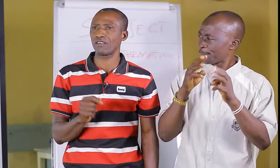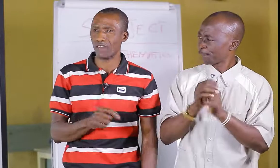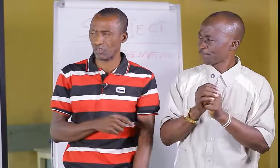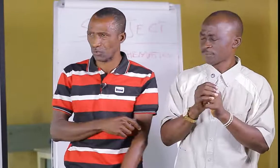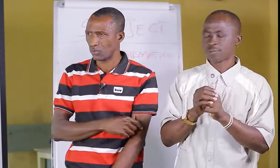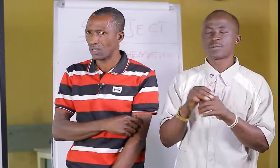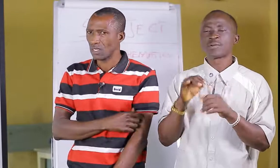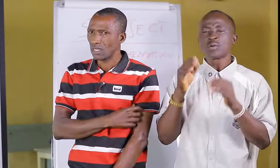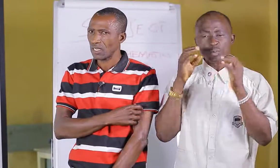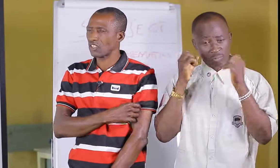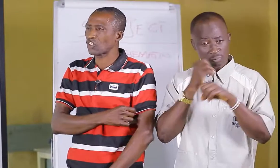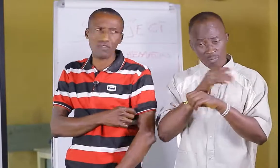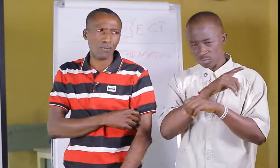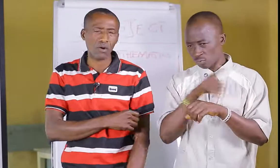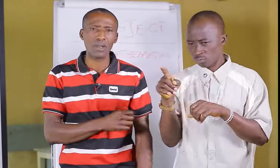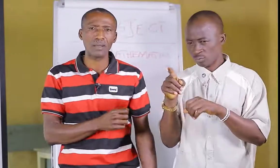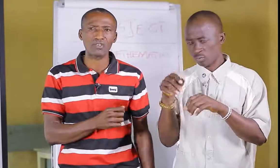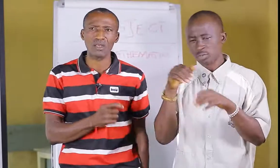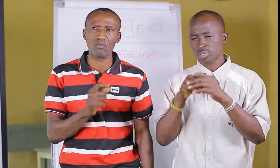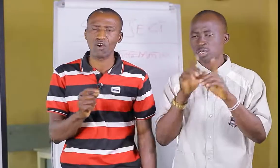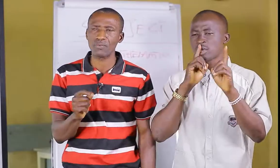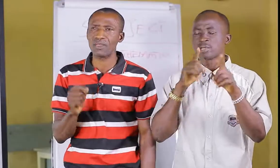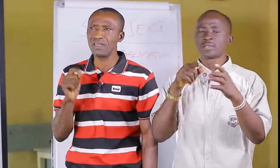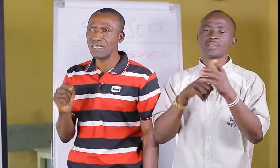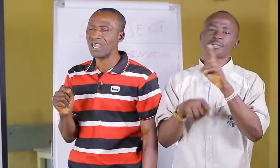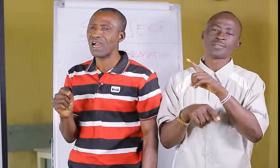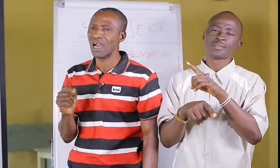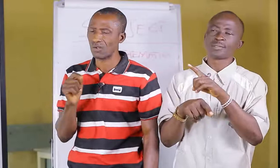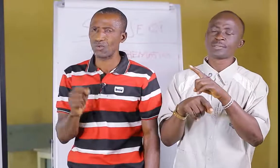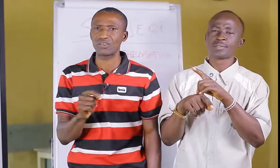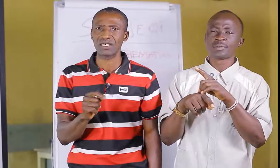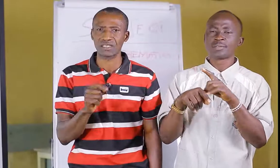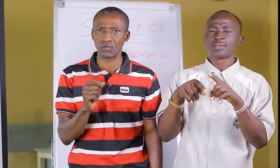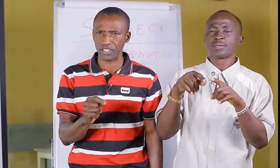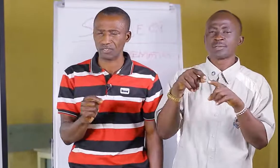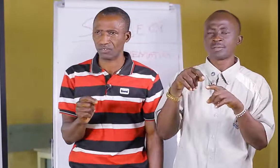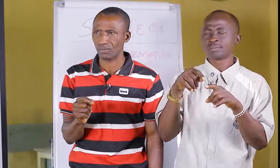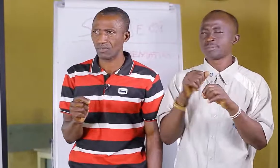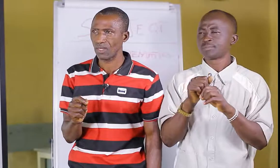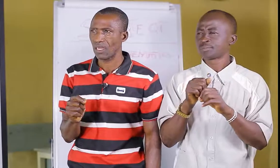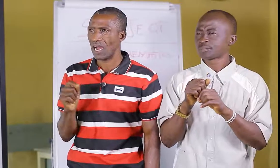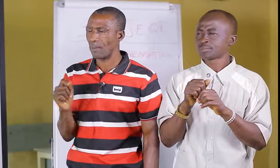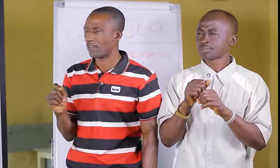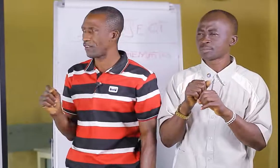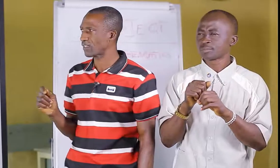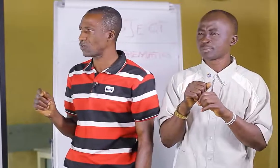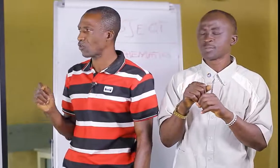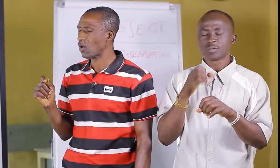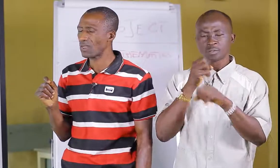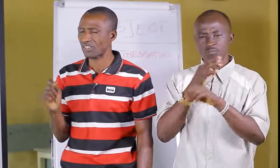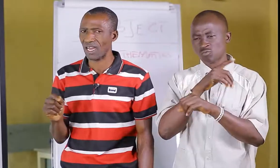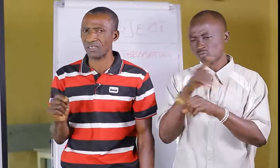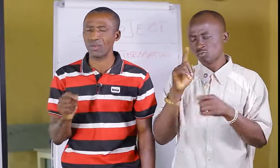want to advise you. In solving problems involving linear and quadratic equations, I'm advising